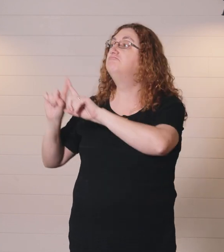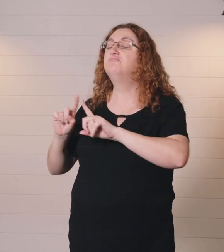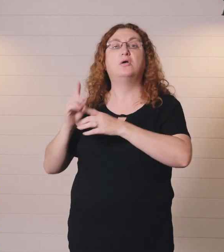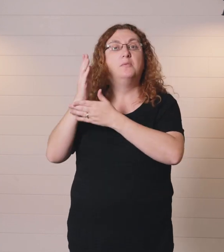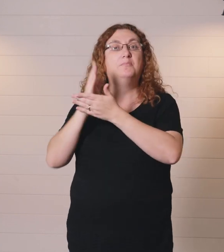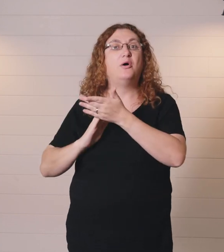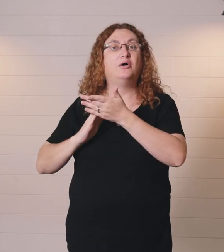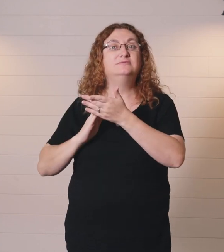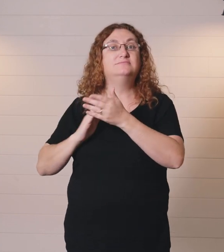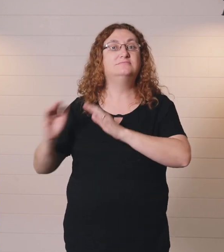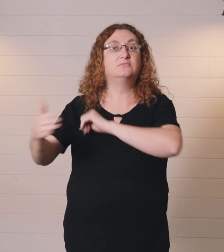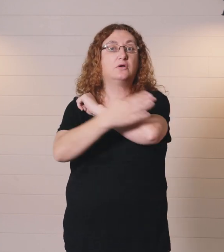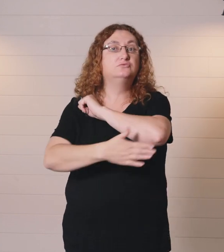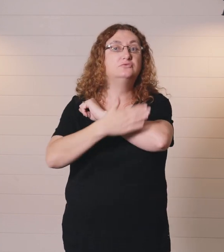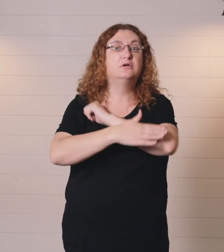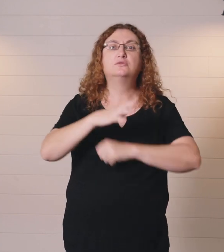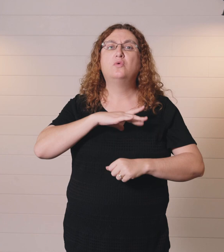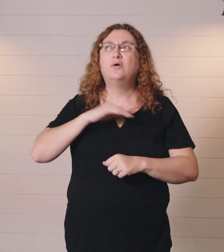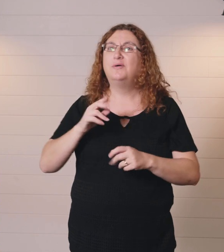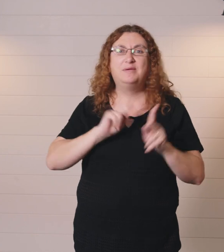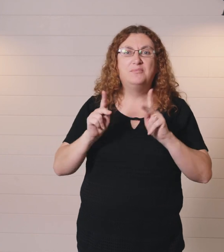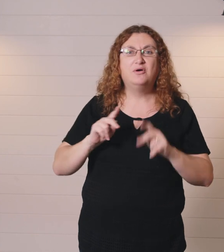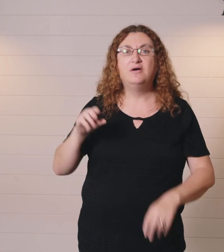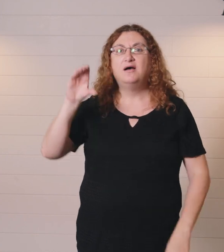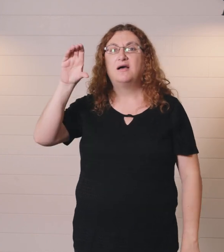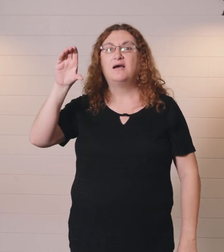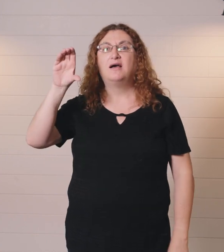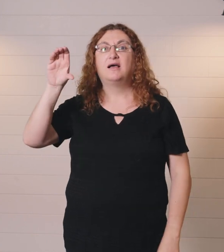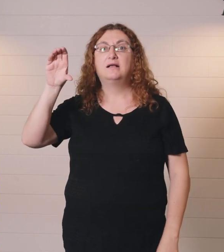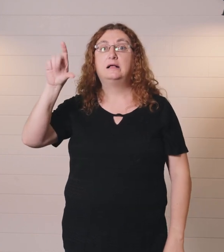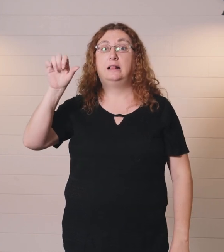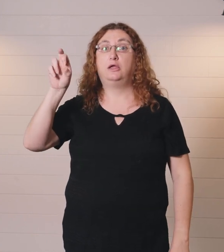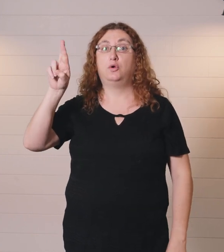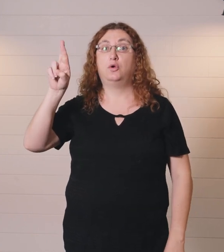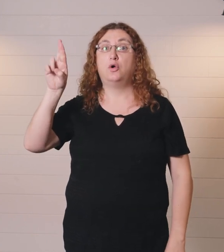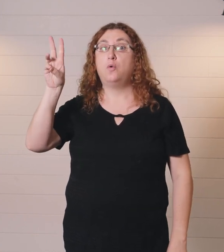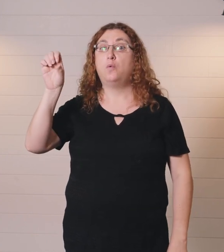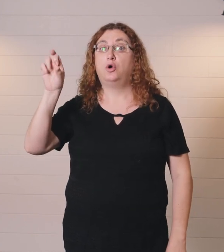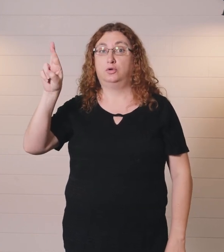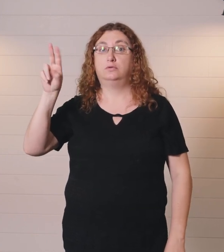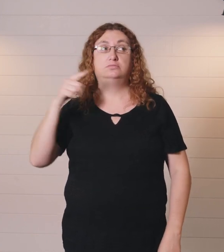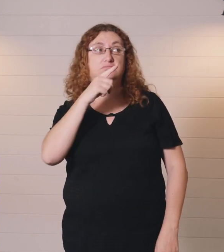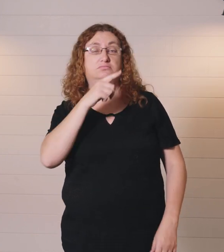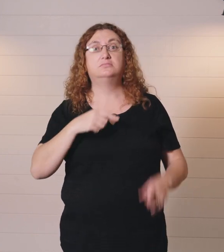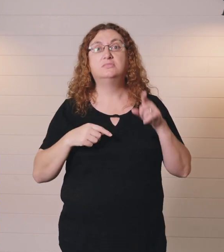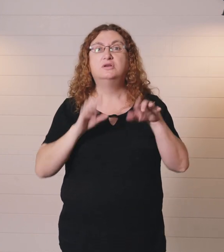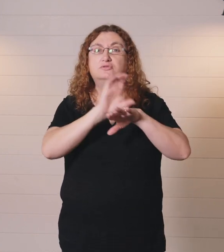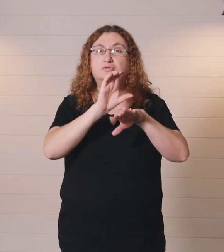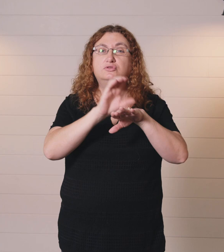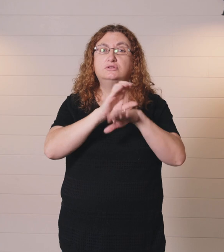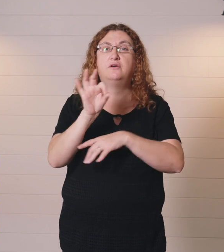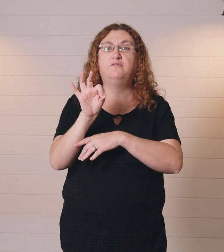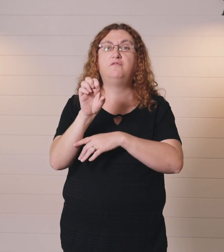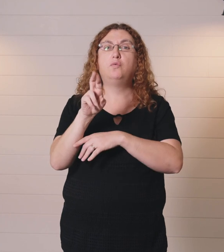parts of the country. It's been cool. Folks up in Clearwater, folks in Williams Lake, Fort McMurray. We know there's some churches